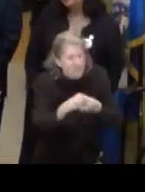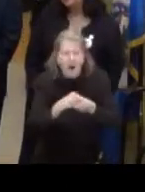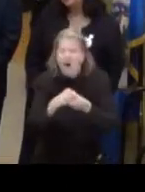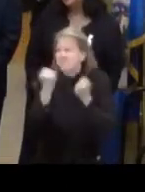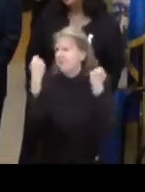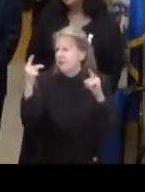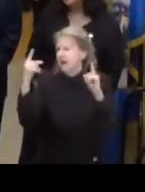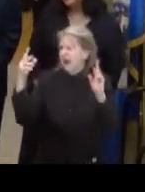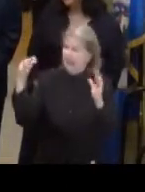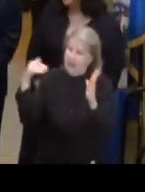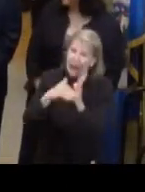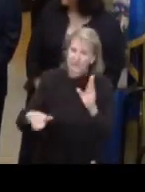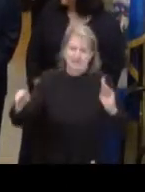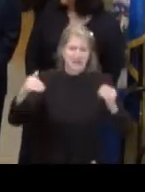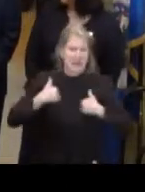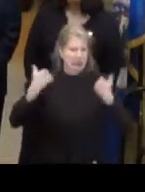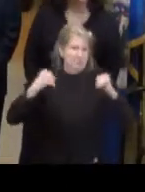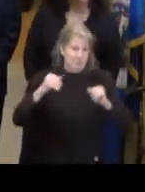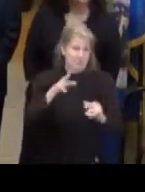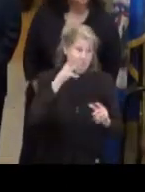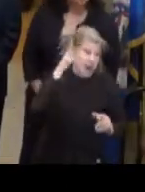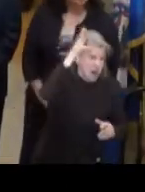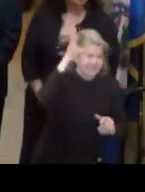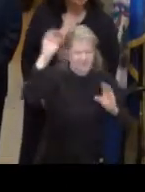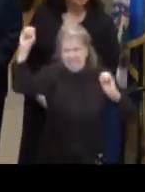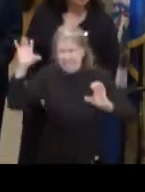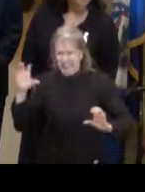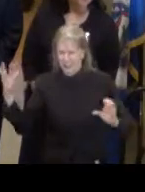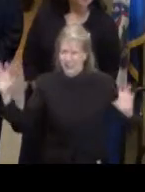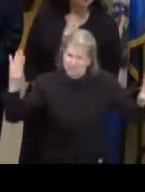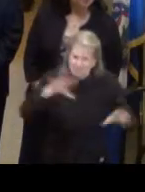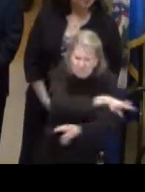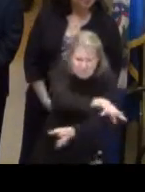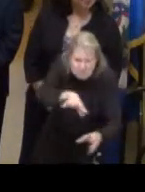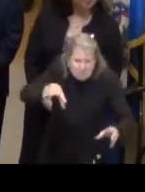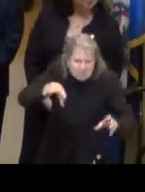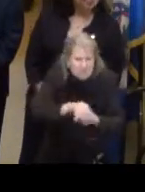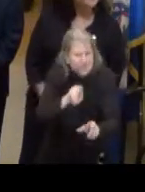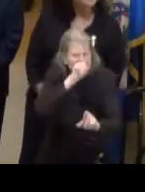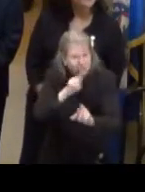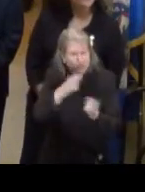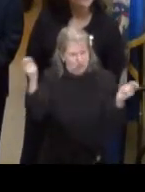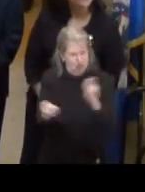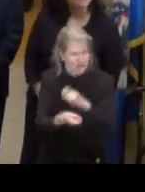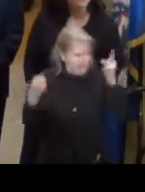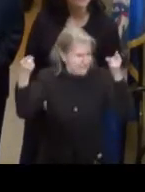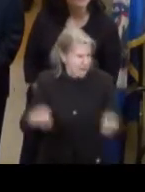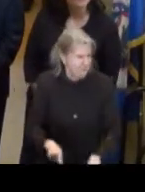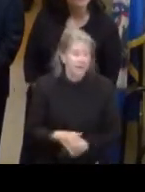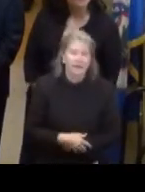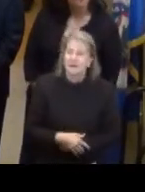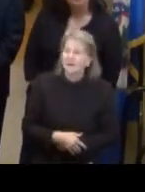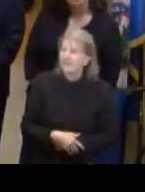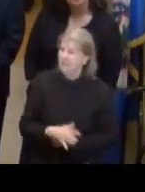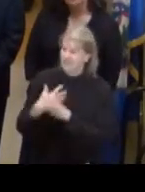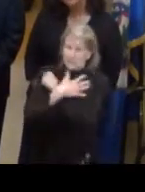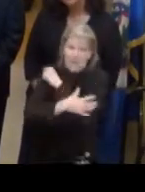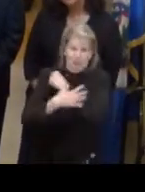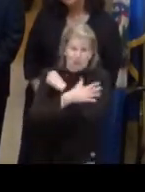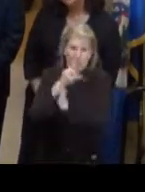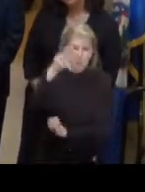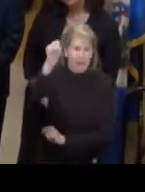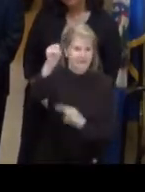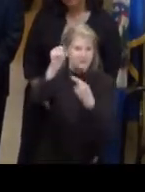Thousands of young people and their parents and their teachers stepping up to make this change. In this country, we are